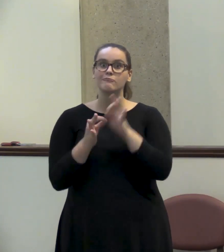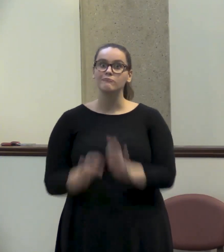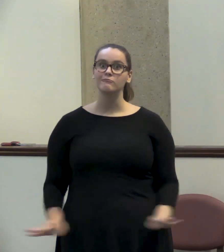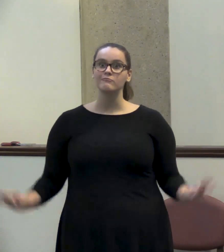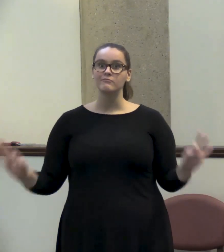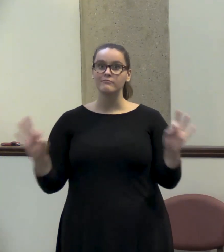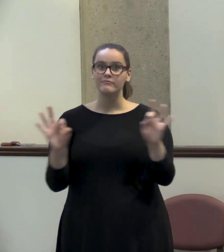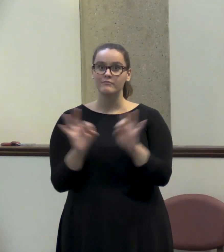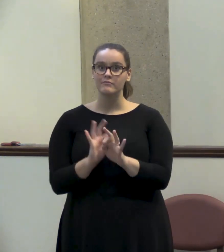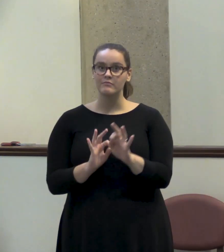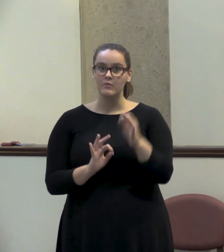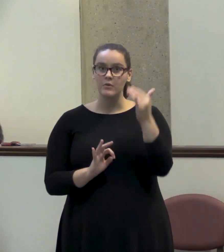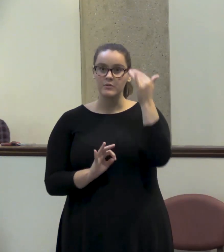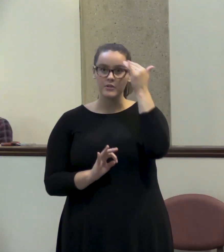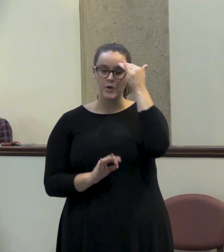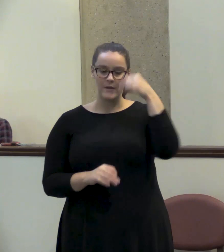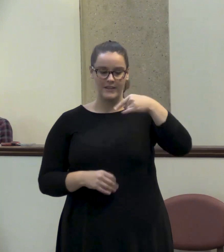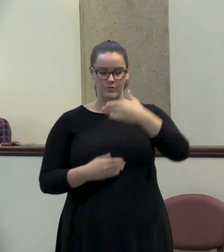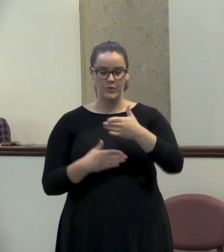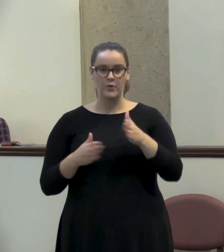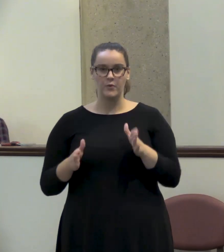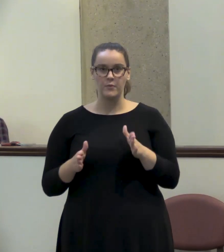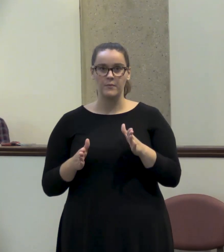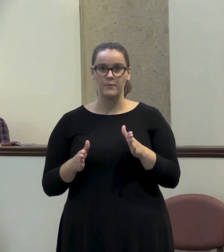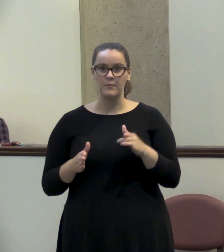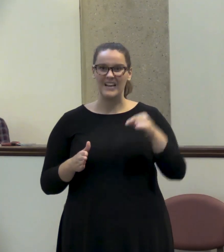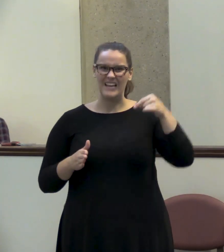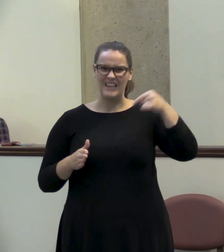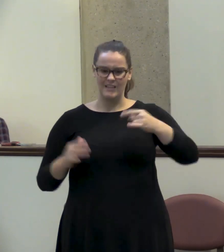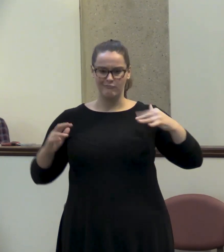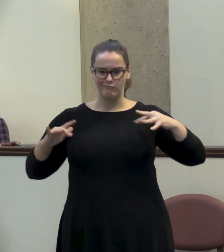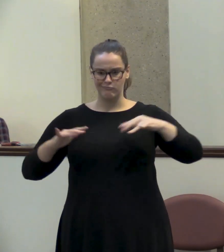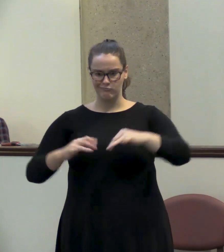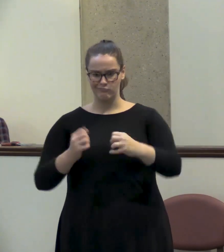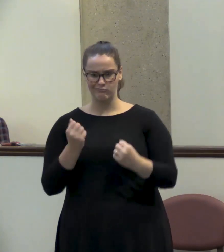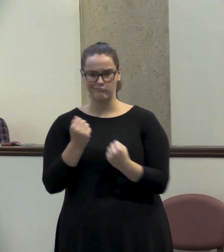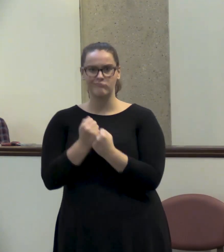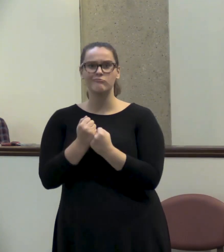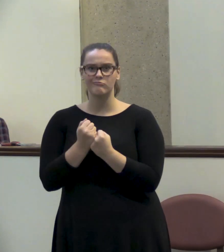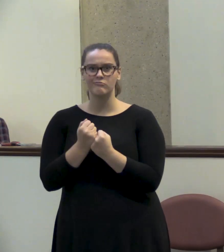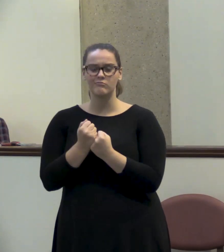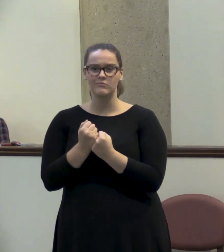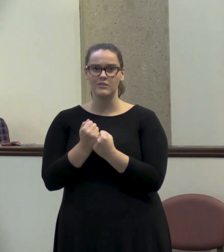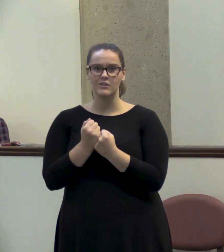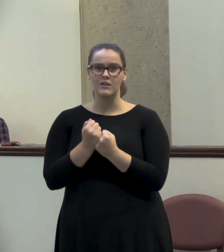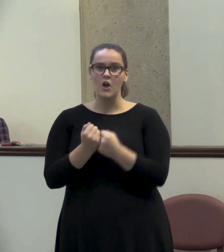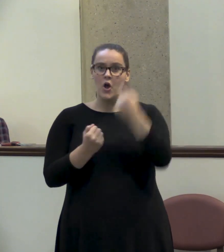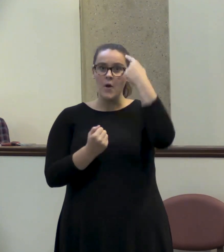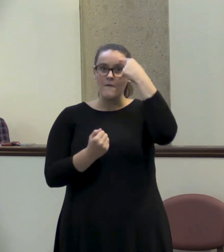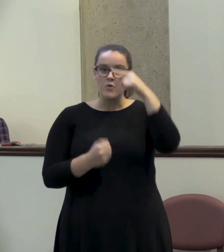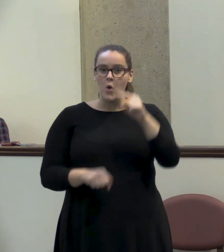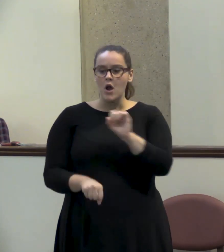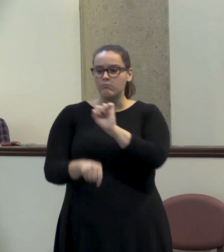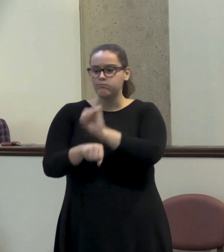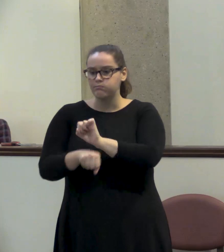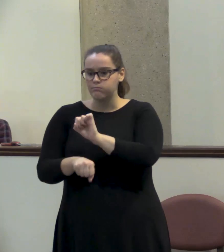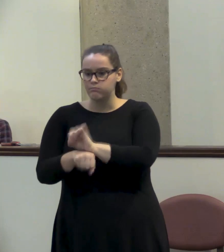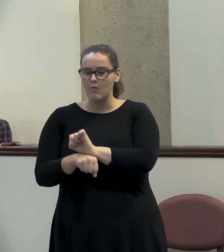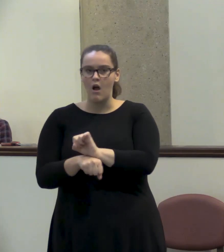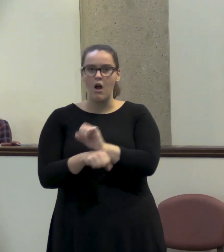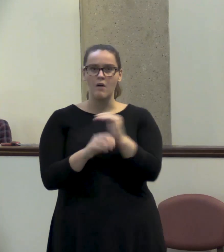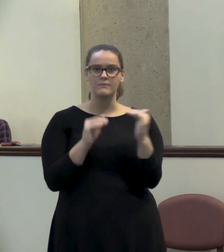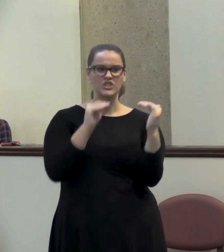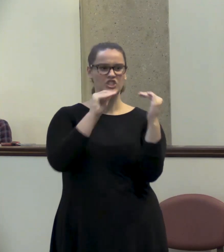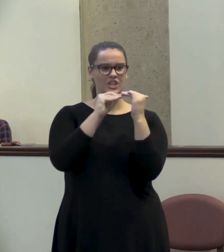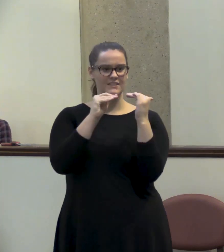important for all of us to know in this room. This rally is really the rally Rise for Climate, Jobs, and Justice. Right? We talk